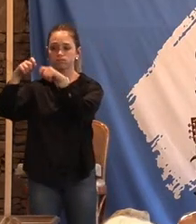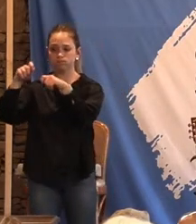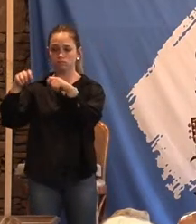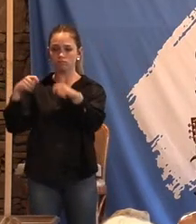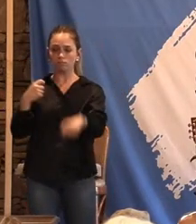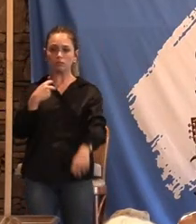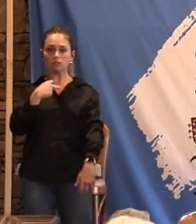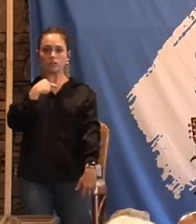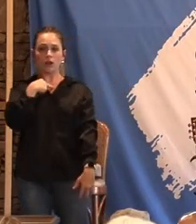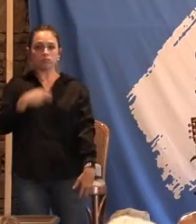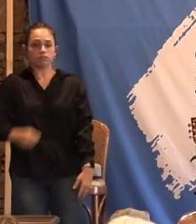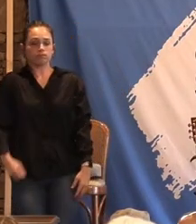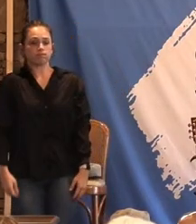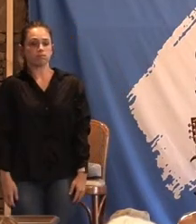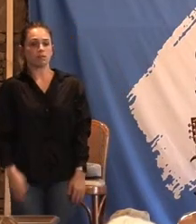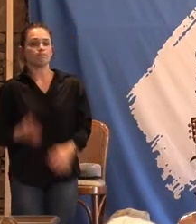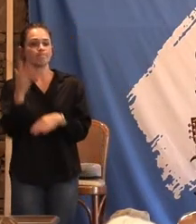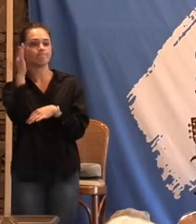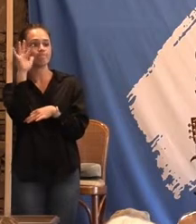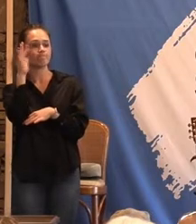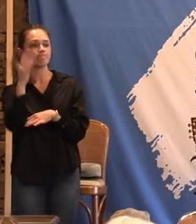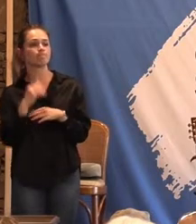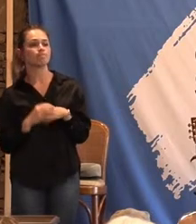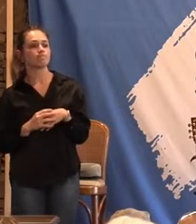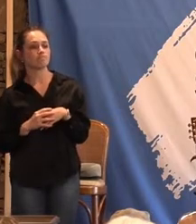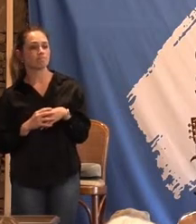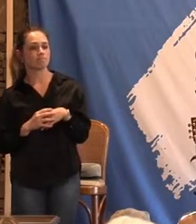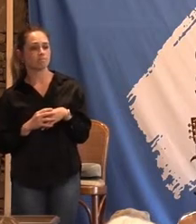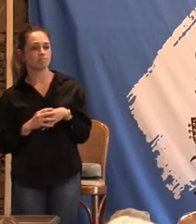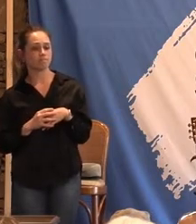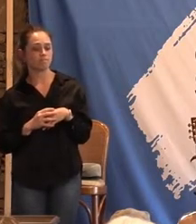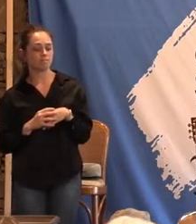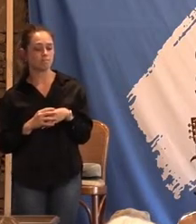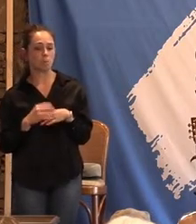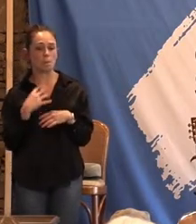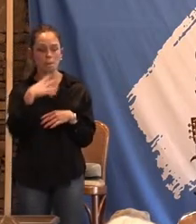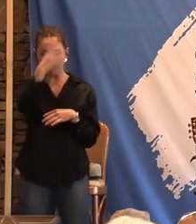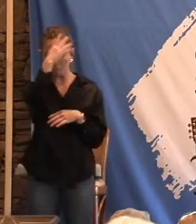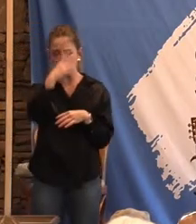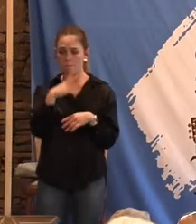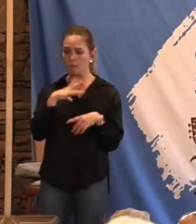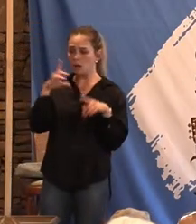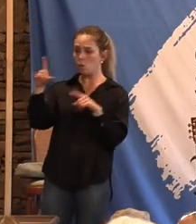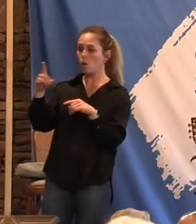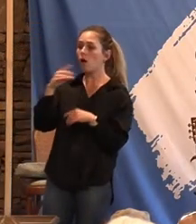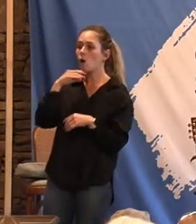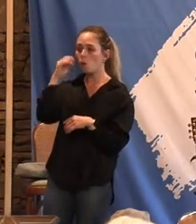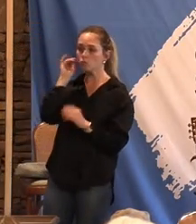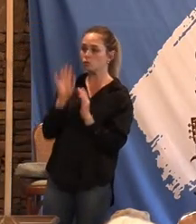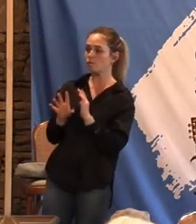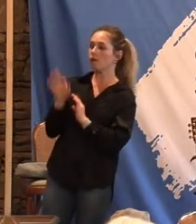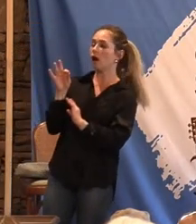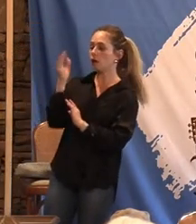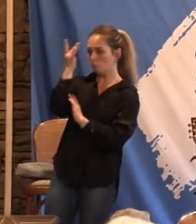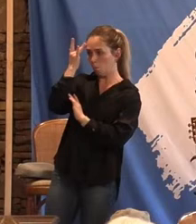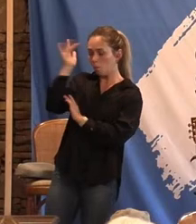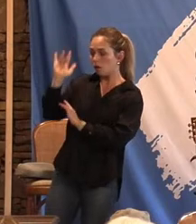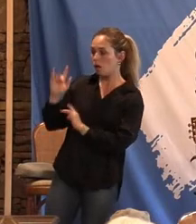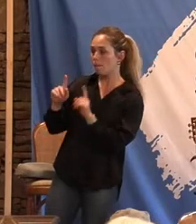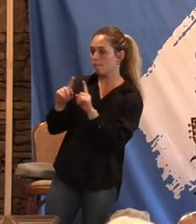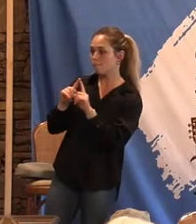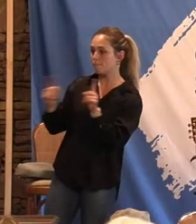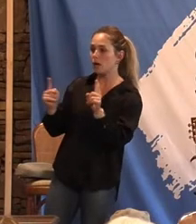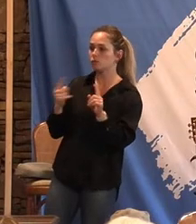tree. And then he decided, and man went home to get the wisdom, but he took